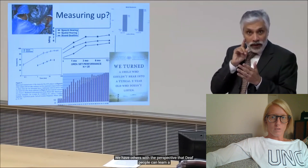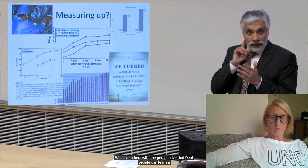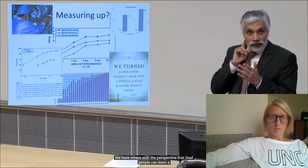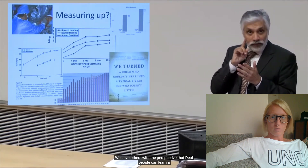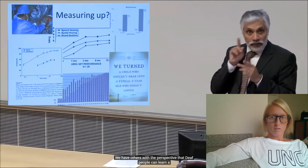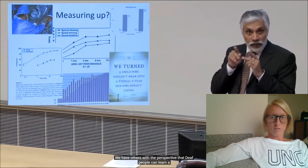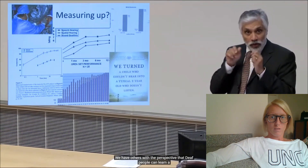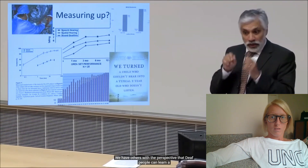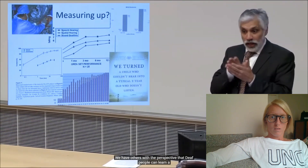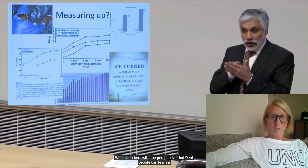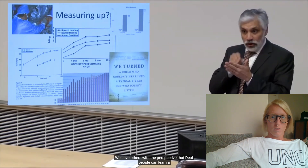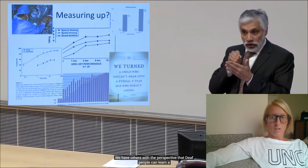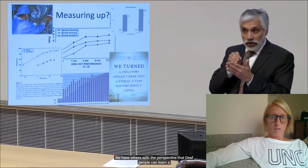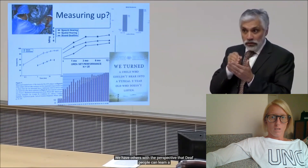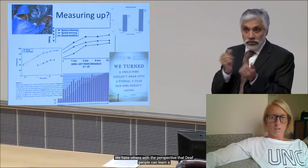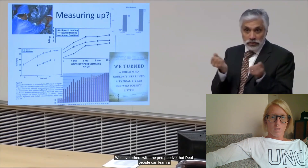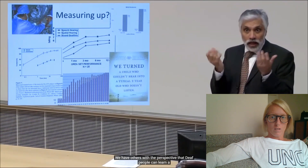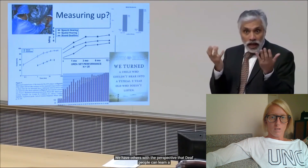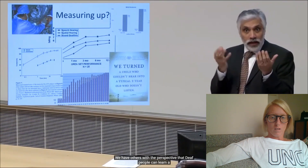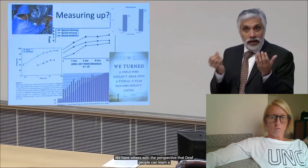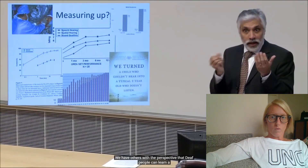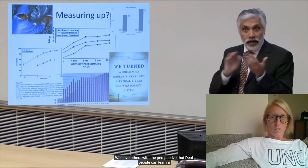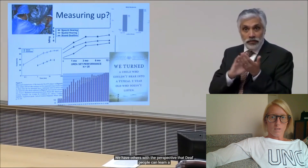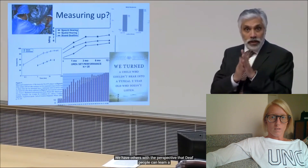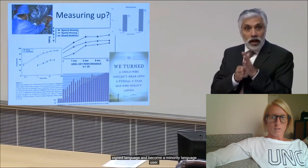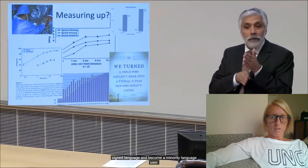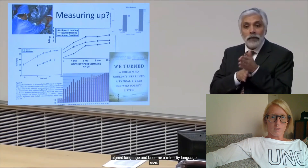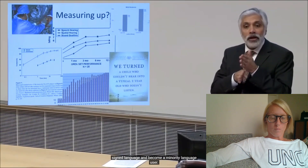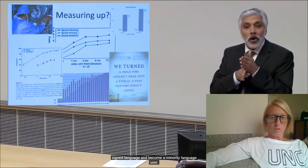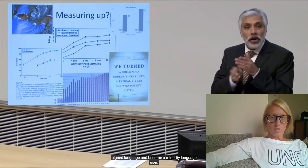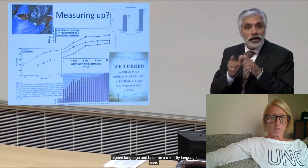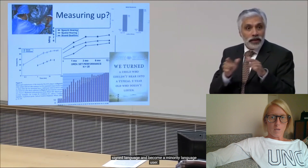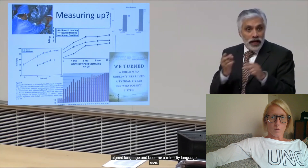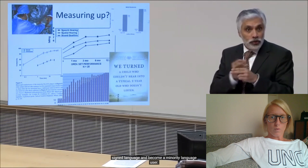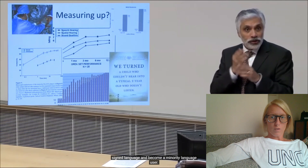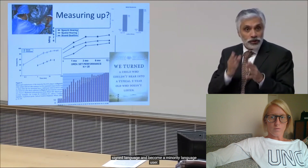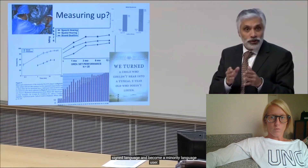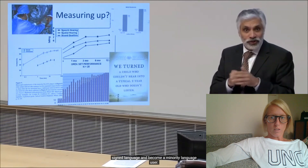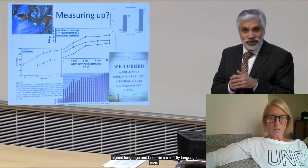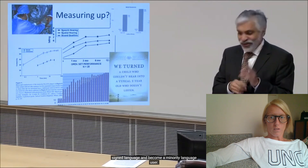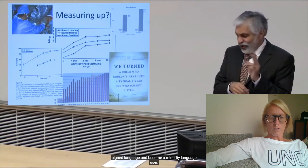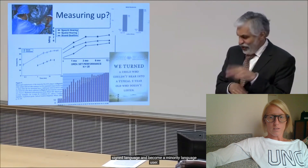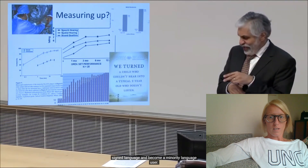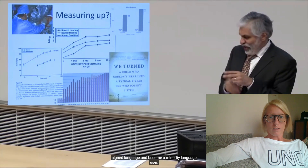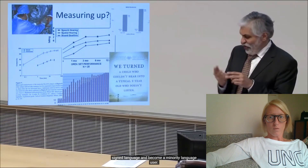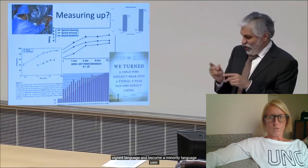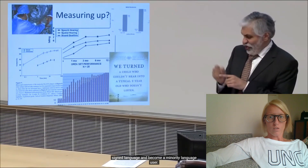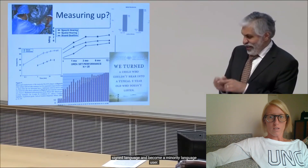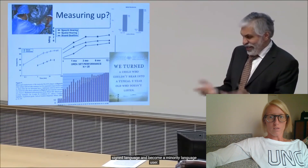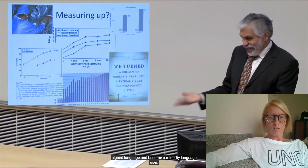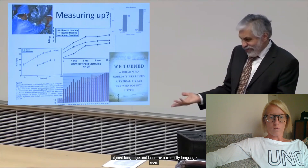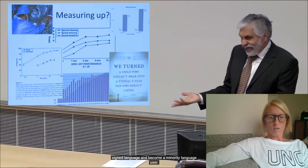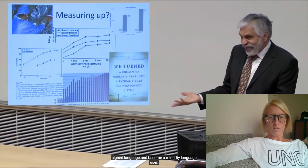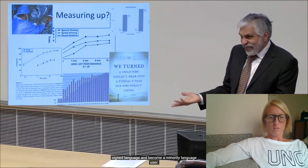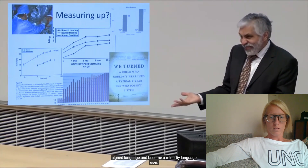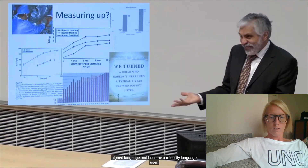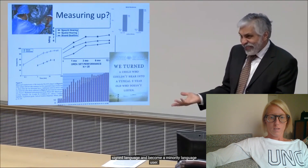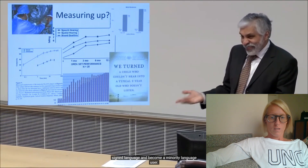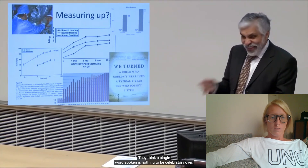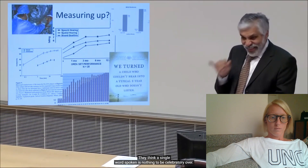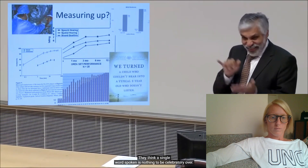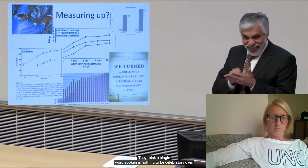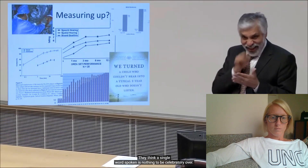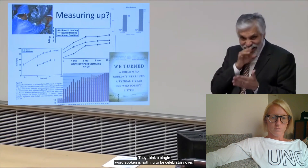the different perspective that deaf people can of what learn a a signed deaf person is language capable of doing and in become learning a sign language minority as their language L1.